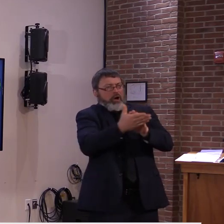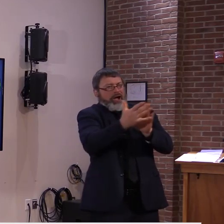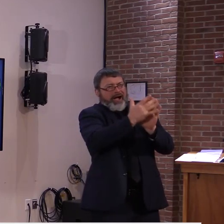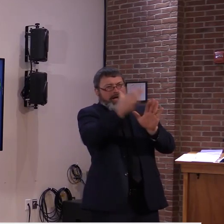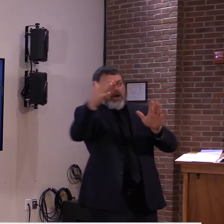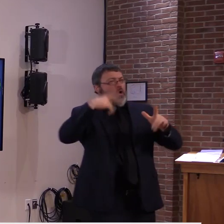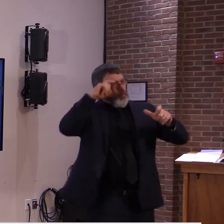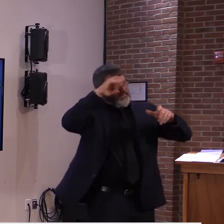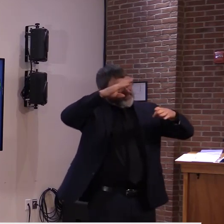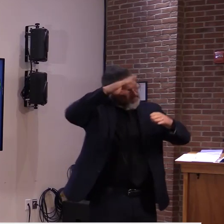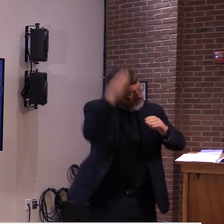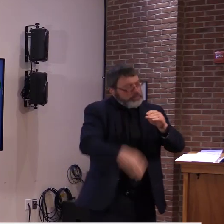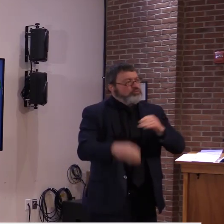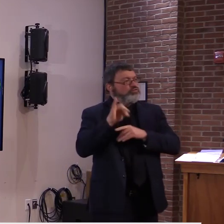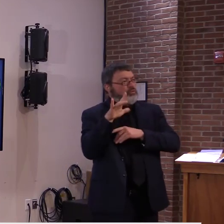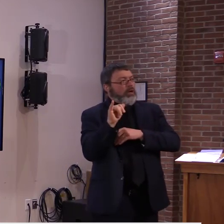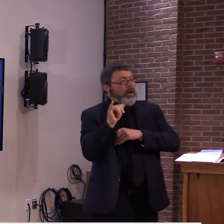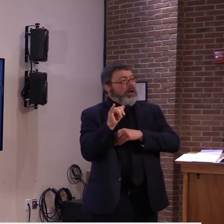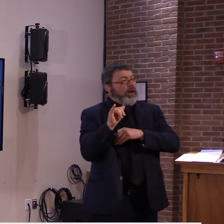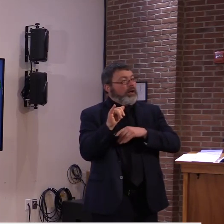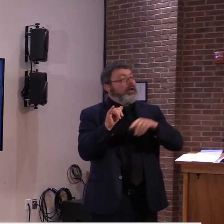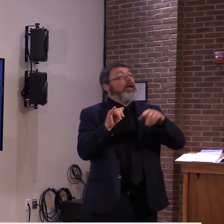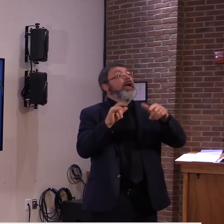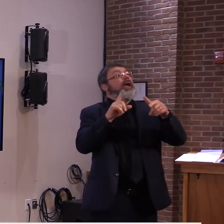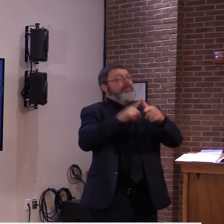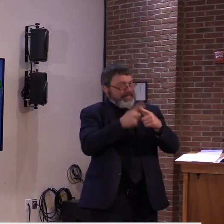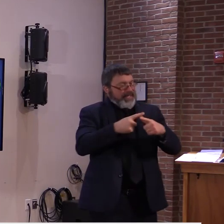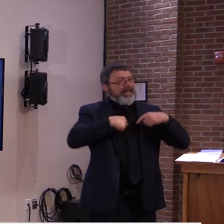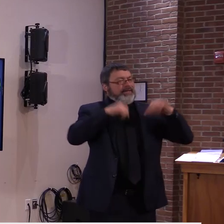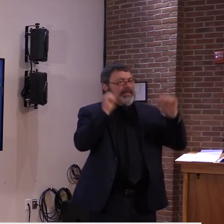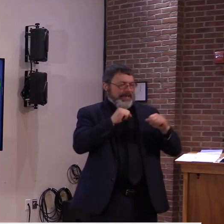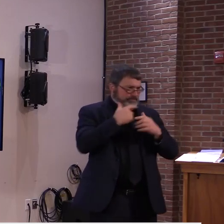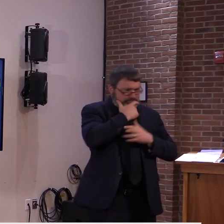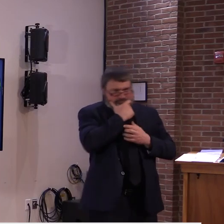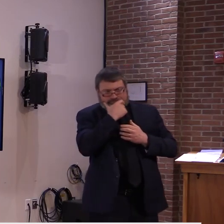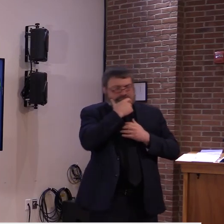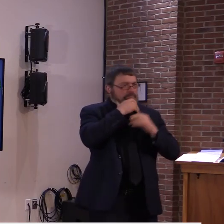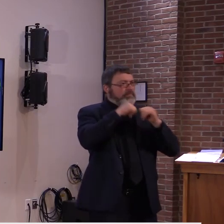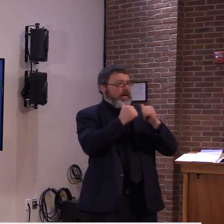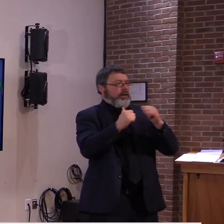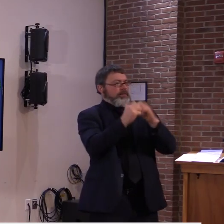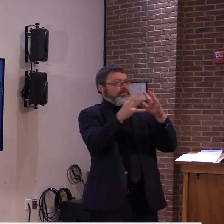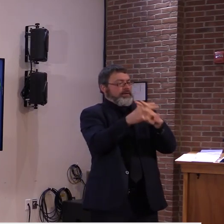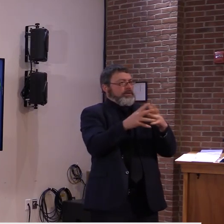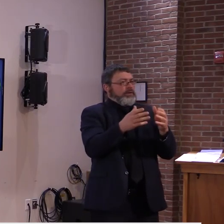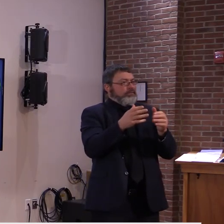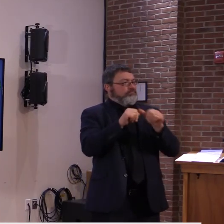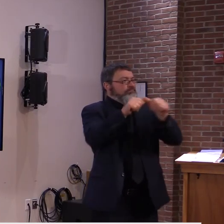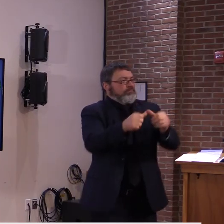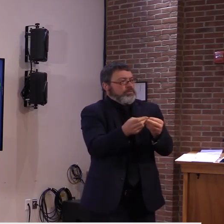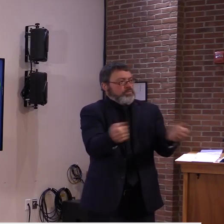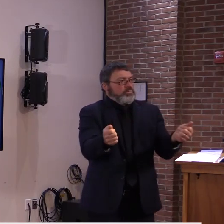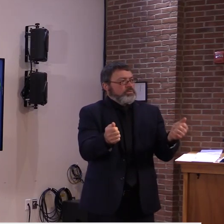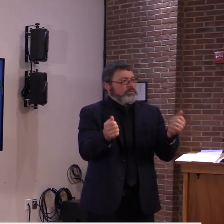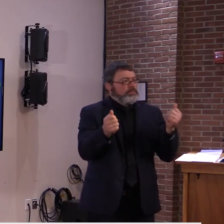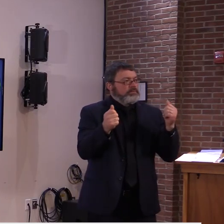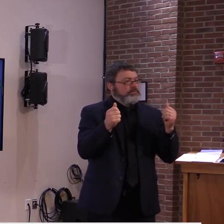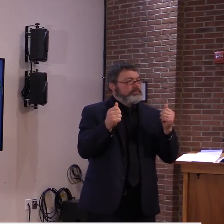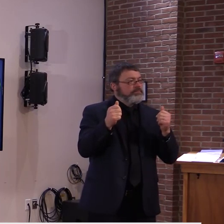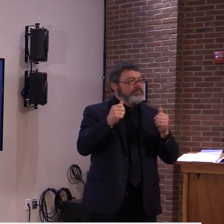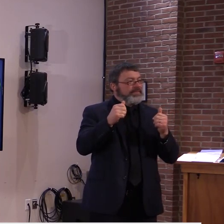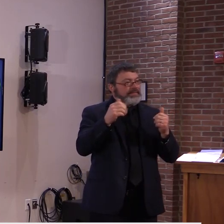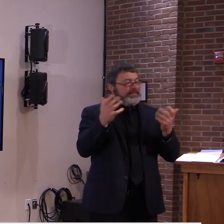by July, when things are hopefully, when there is a vaccine by July, we'll start